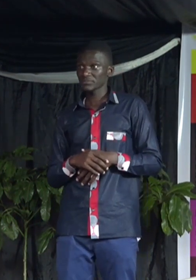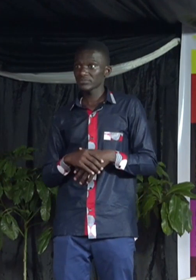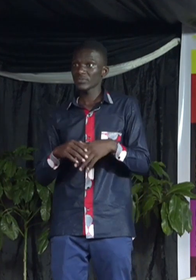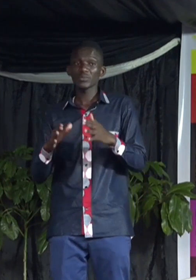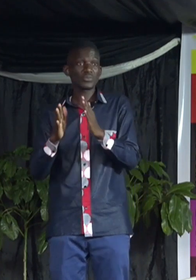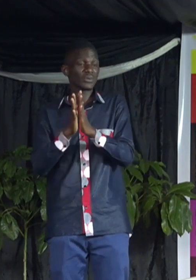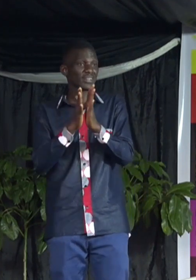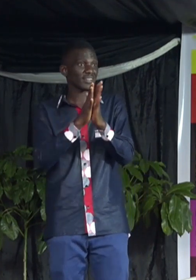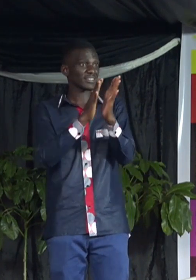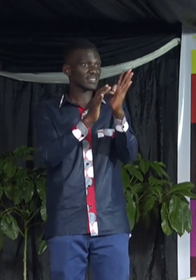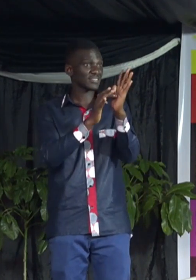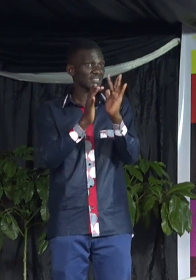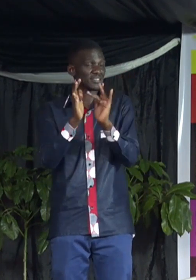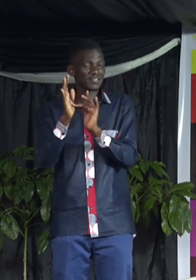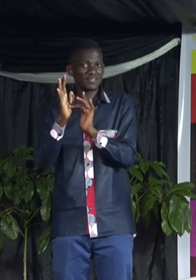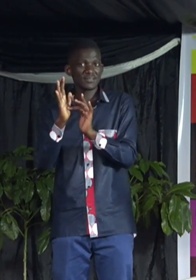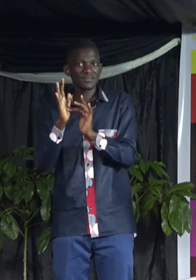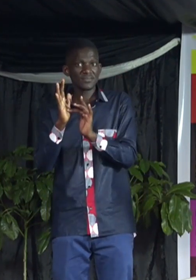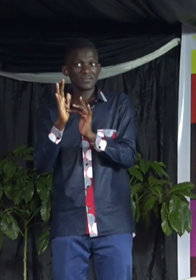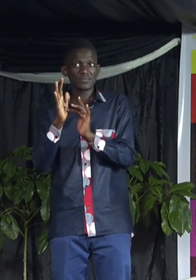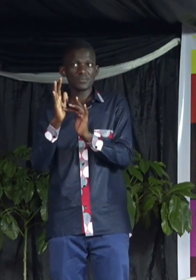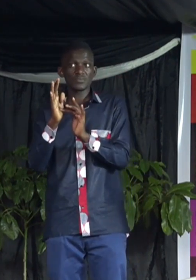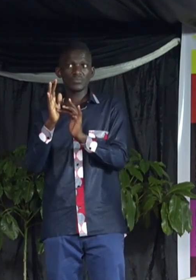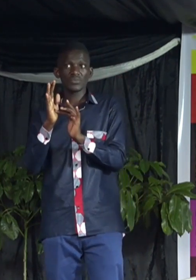Yesu yebazibwe. Praise be to Jesus.